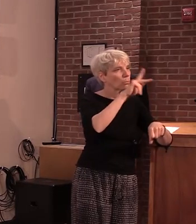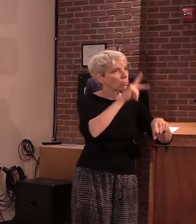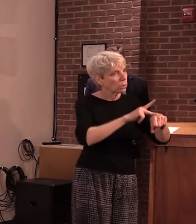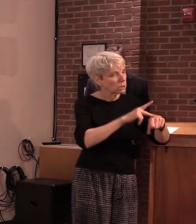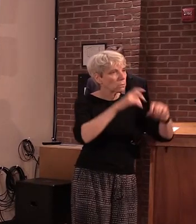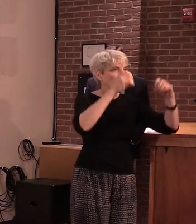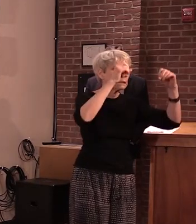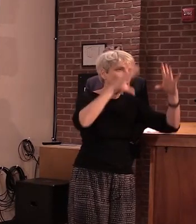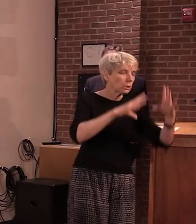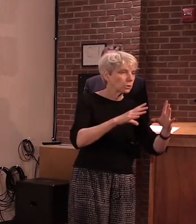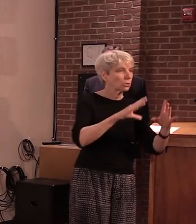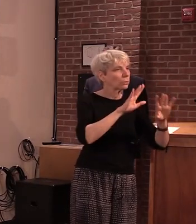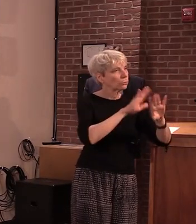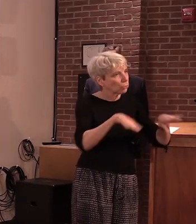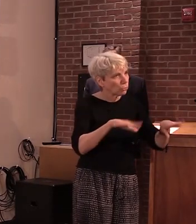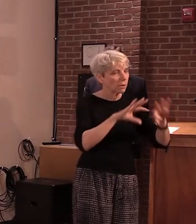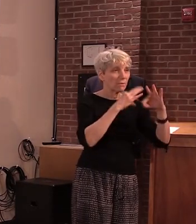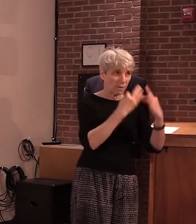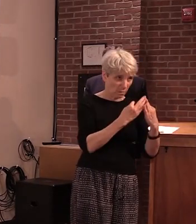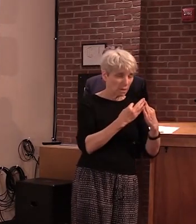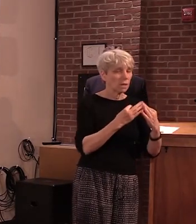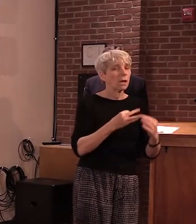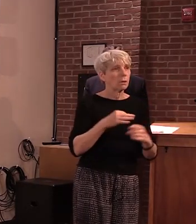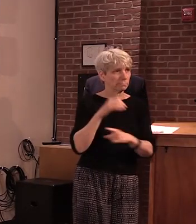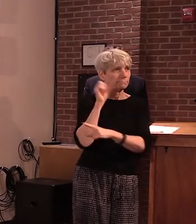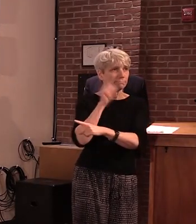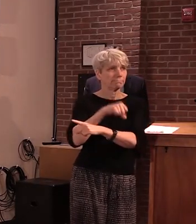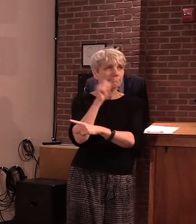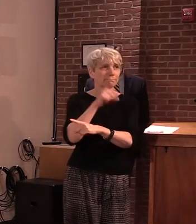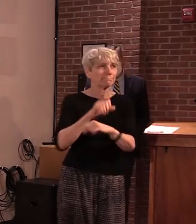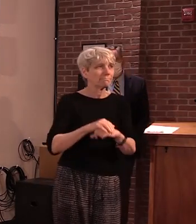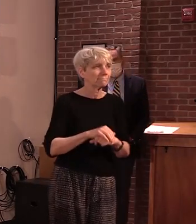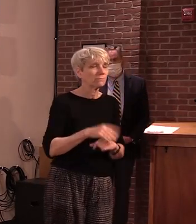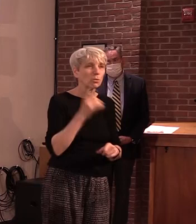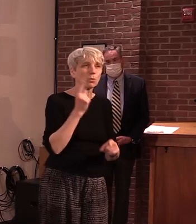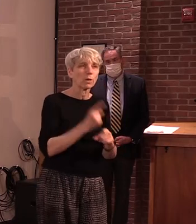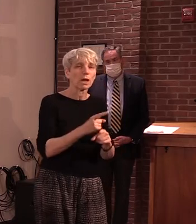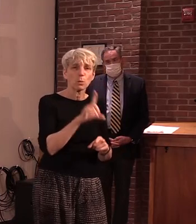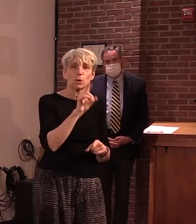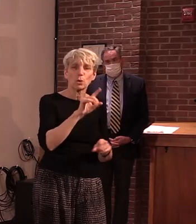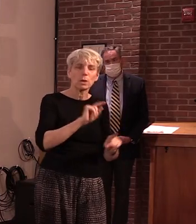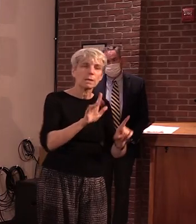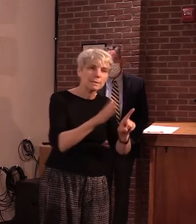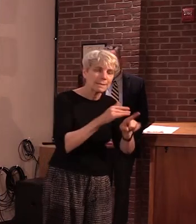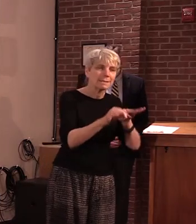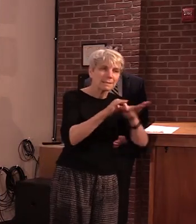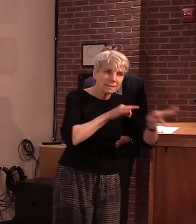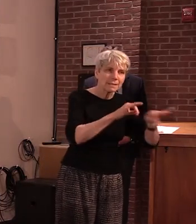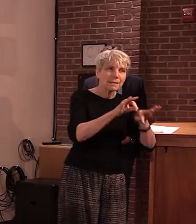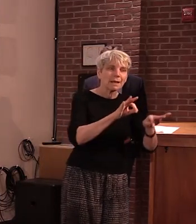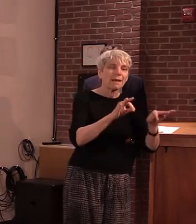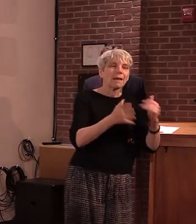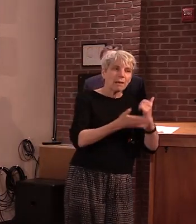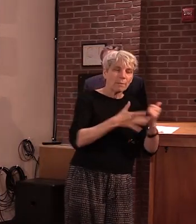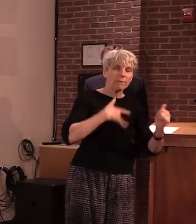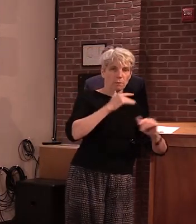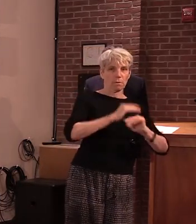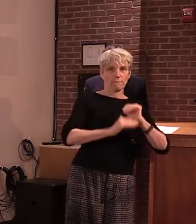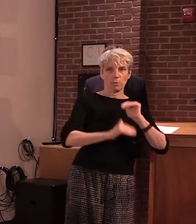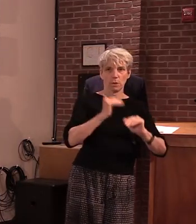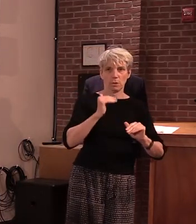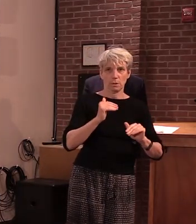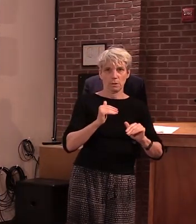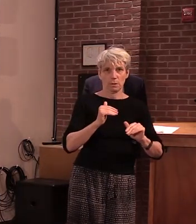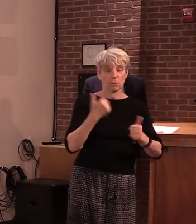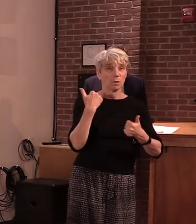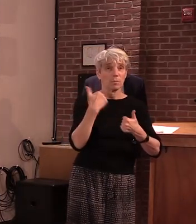Yeah, I do, Andrew. I think that's, you know, there's a lot of uncertainty. Again, there's no playbook